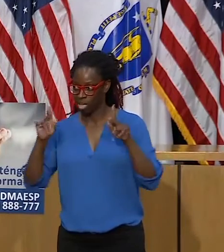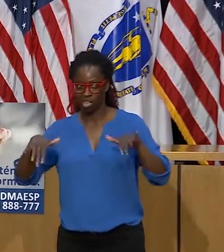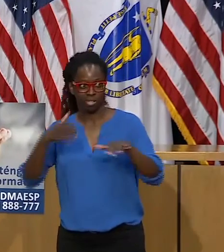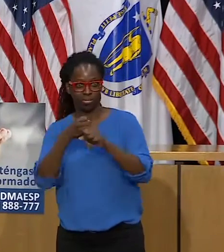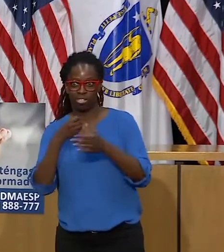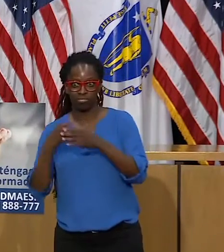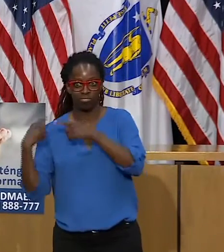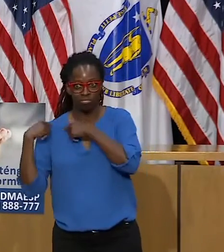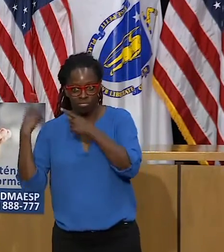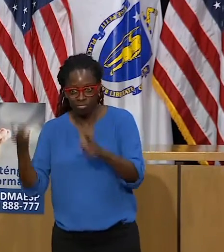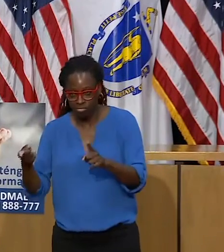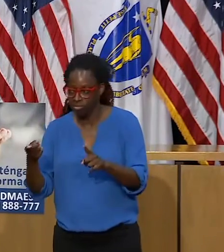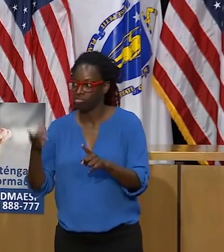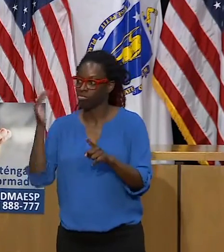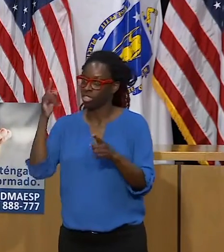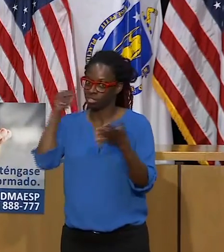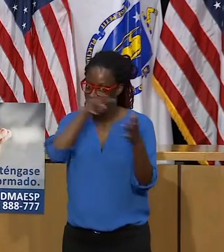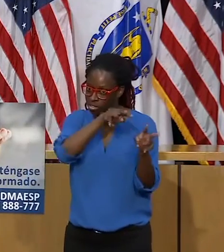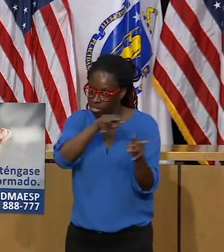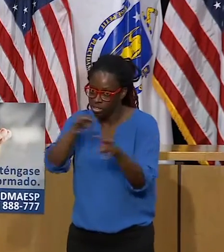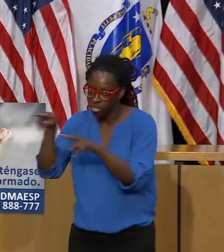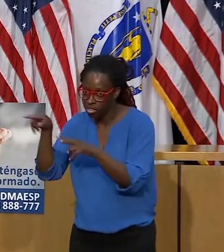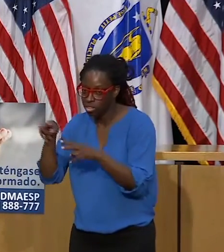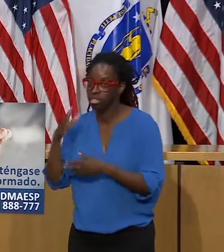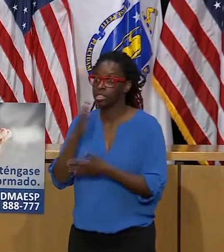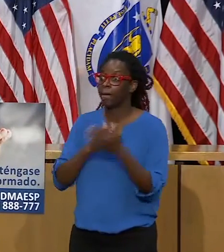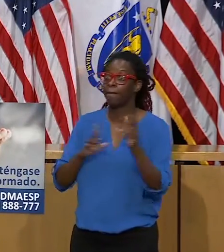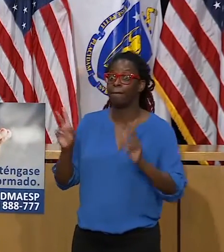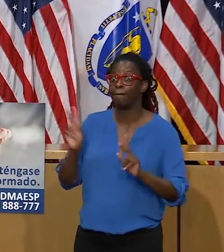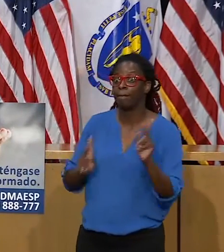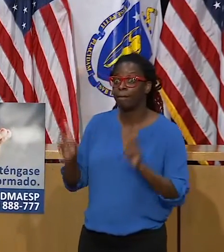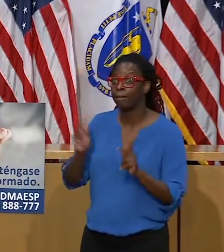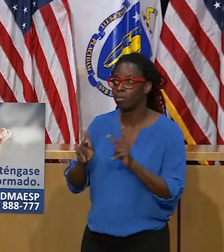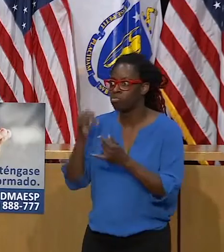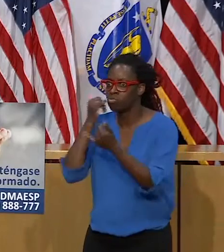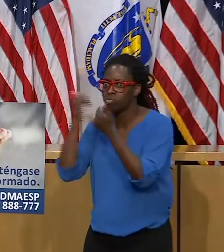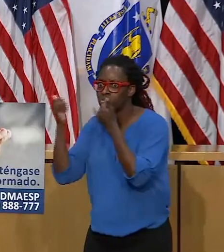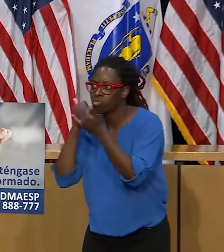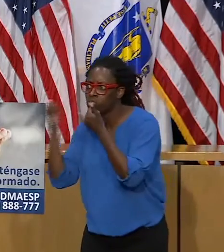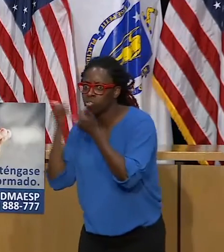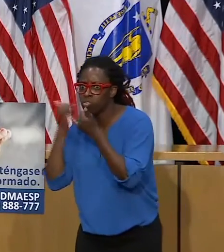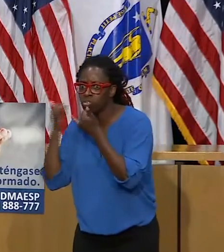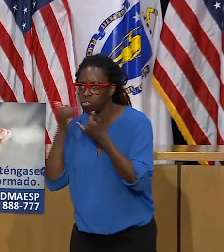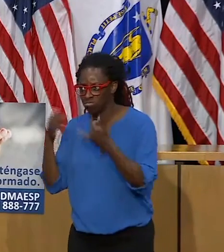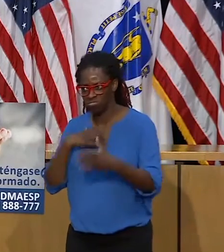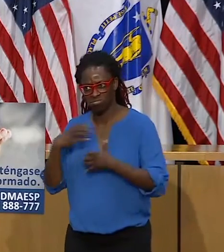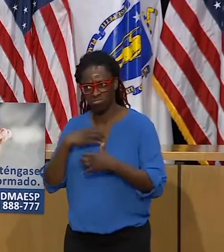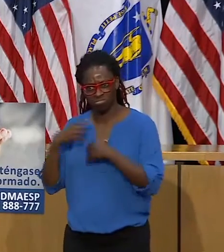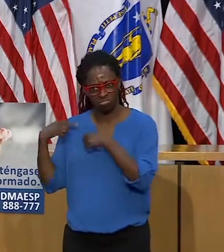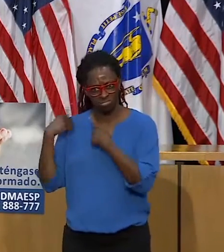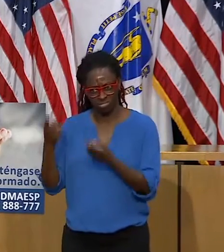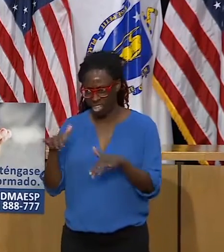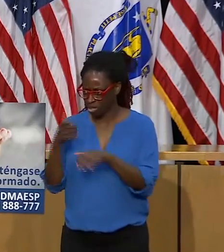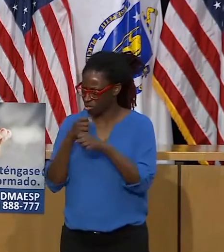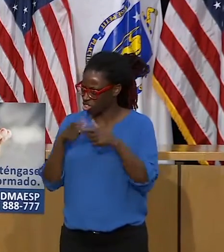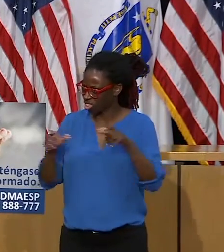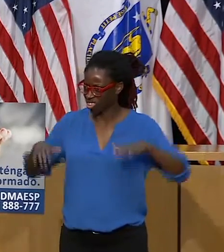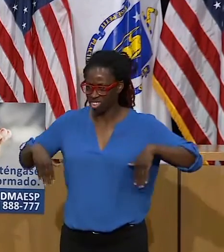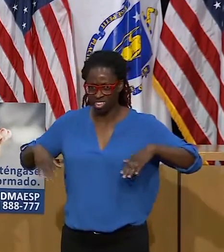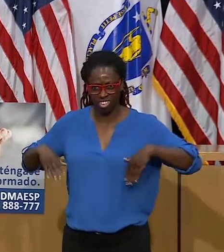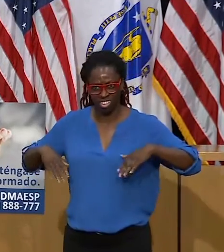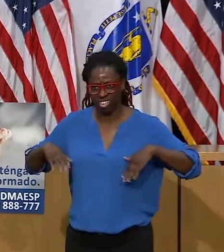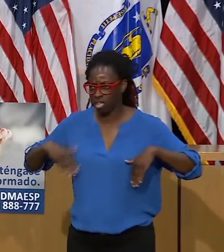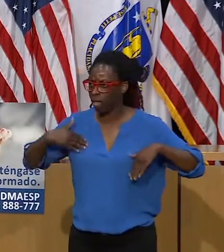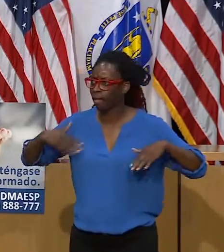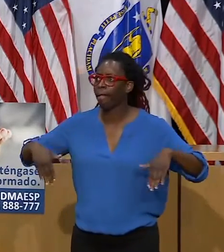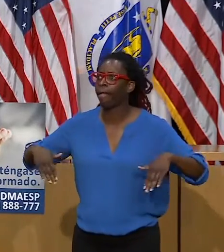calling a variety of places complaining about the fact that they didn't get their check. And when we